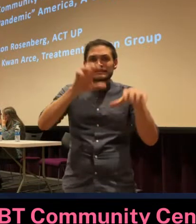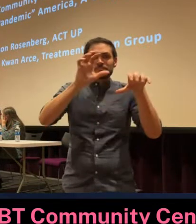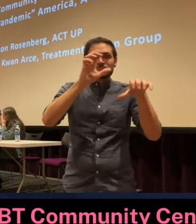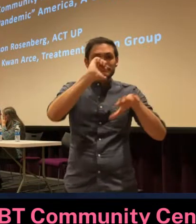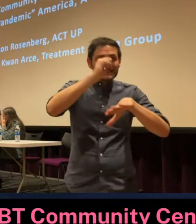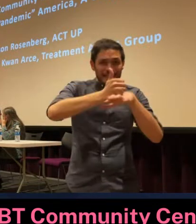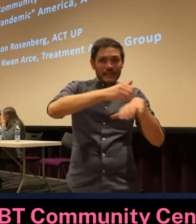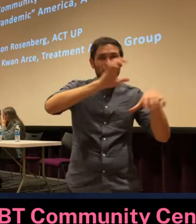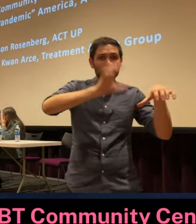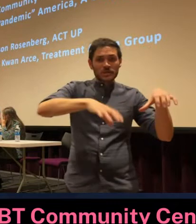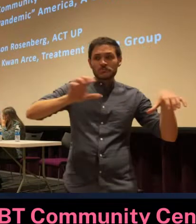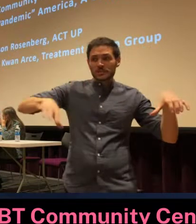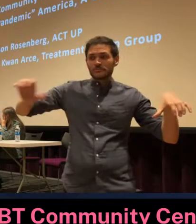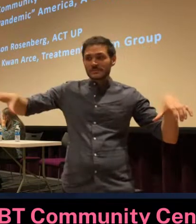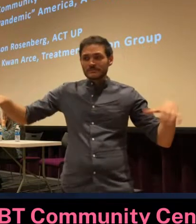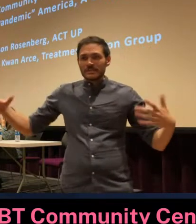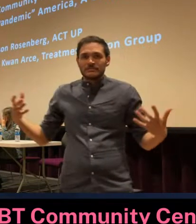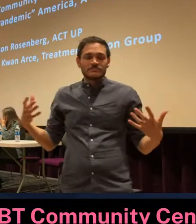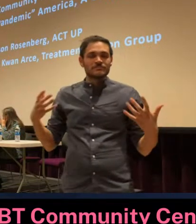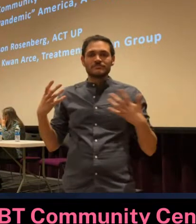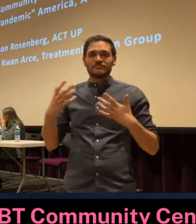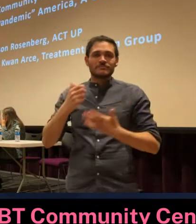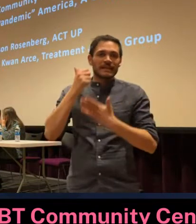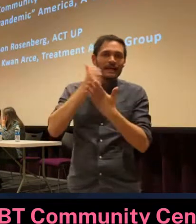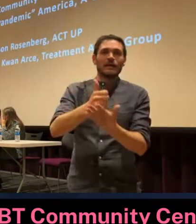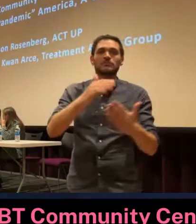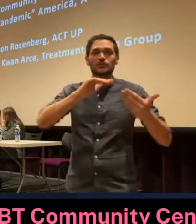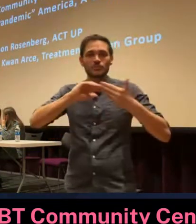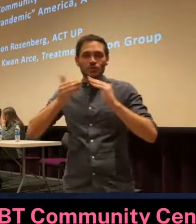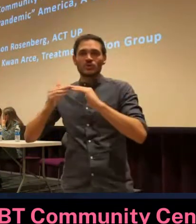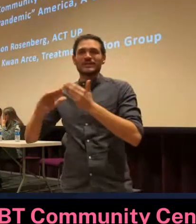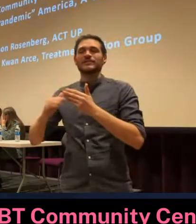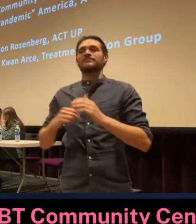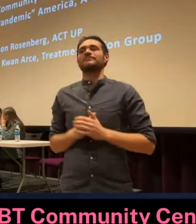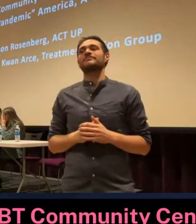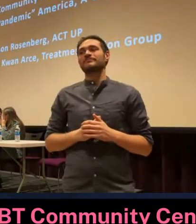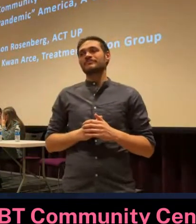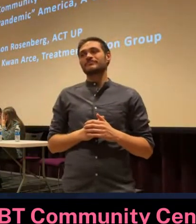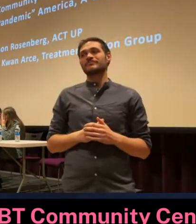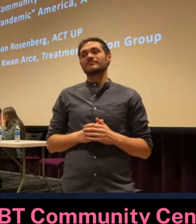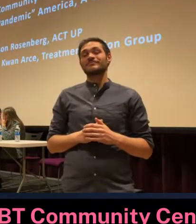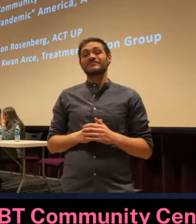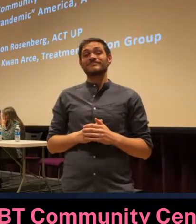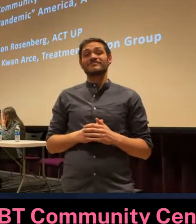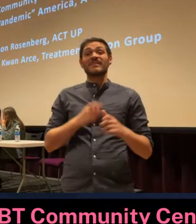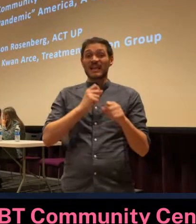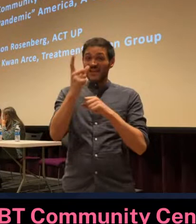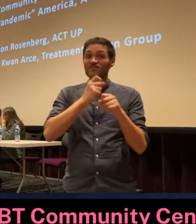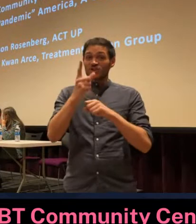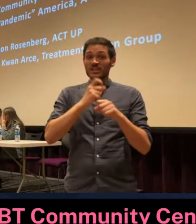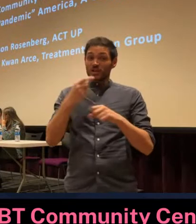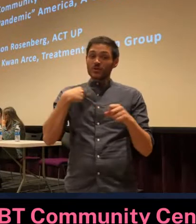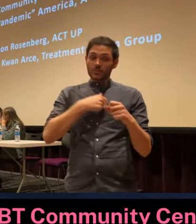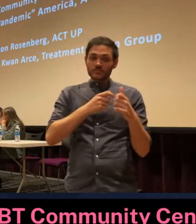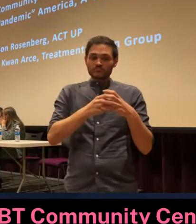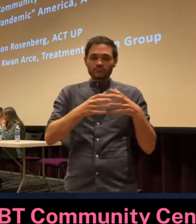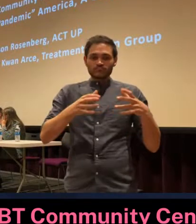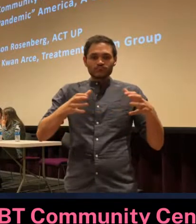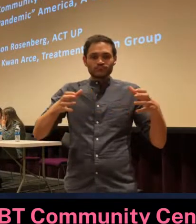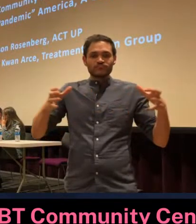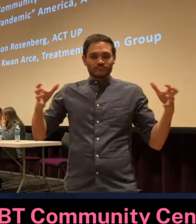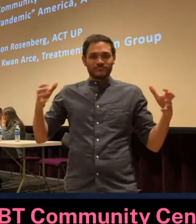were, failing our community. And now it's kind of grown each year. We have a really great and